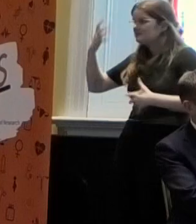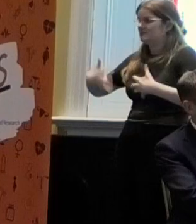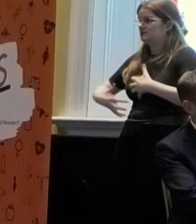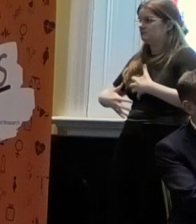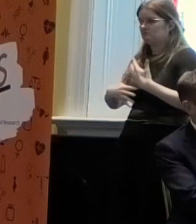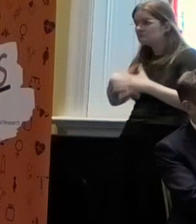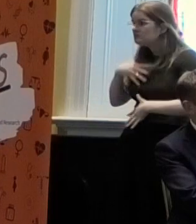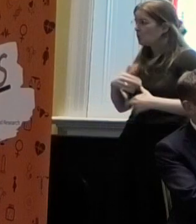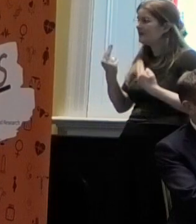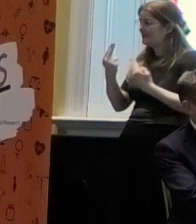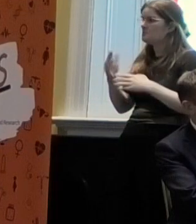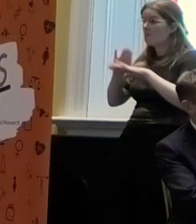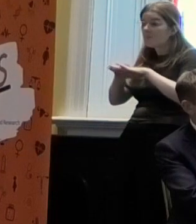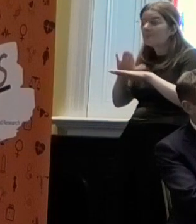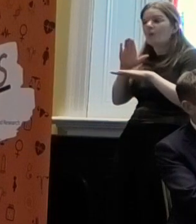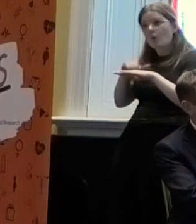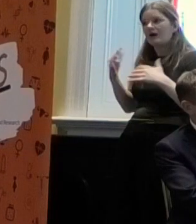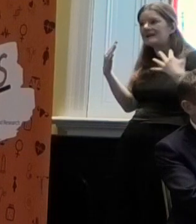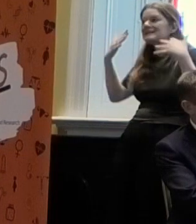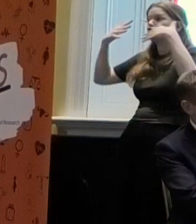more to integrate,